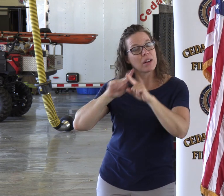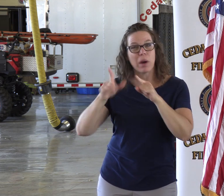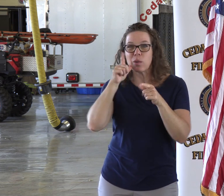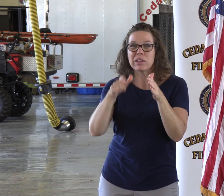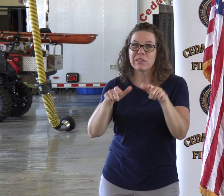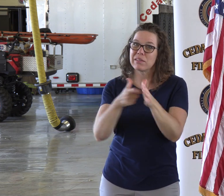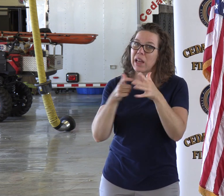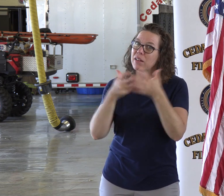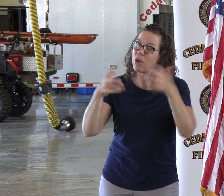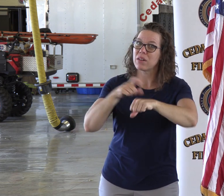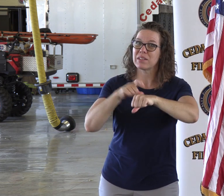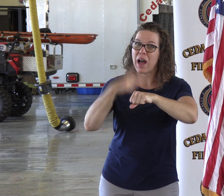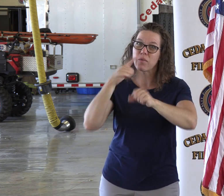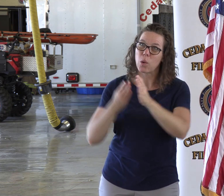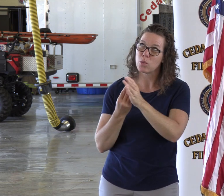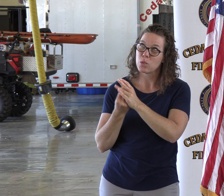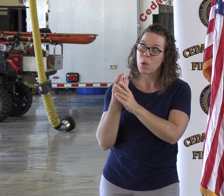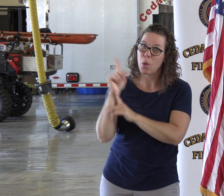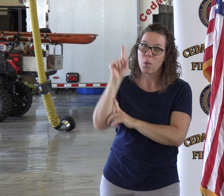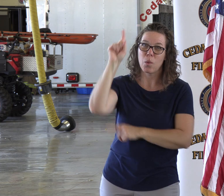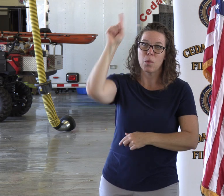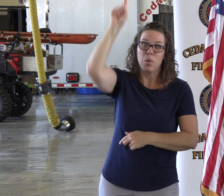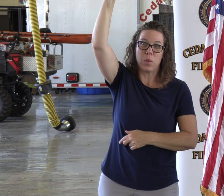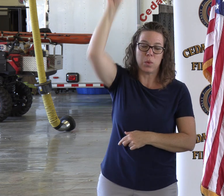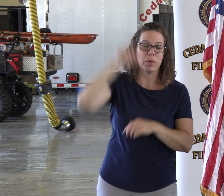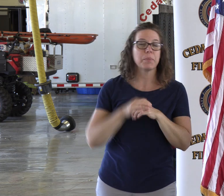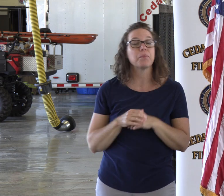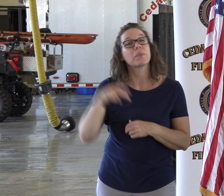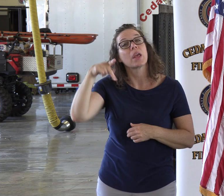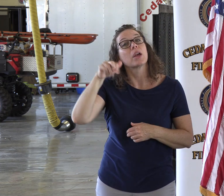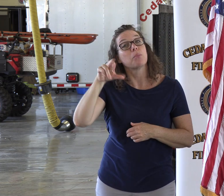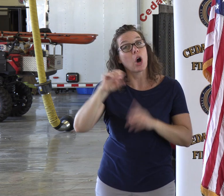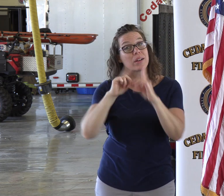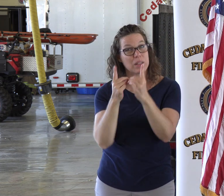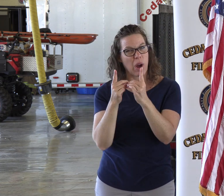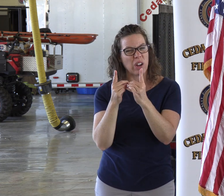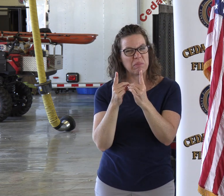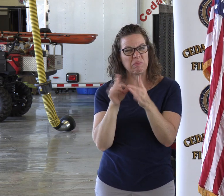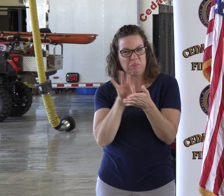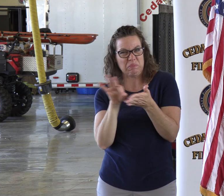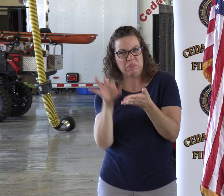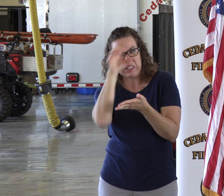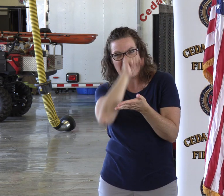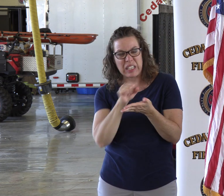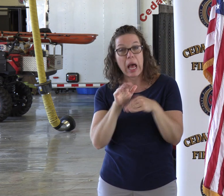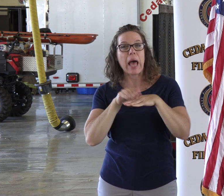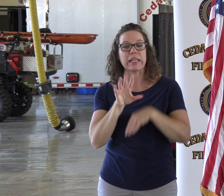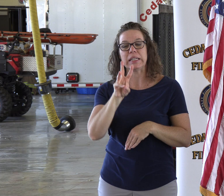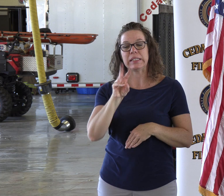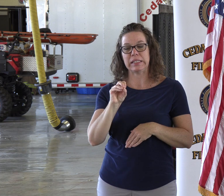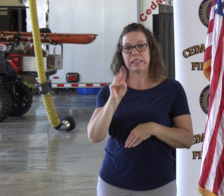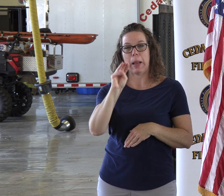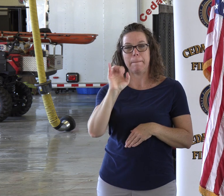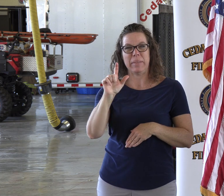provide. Our Parks Department estimated that we lost at least $60 million in